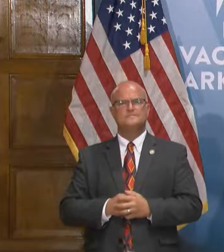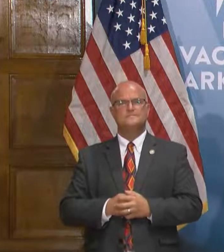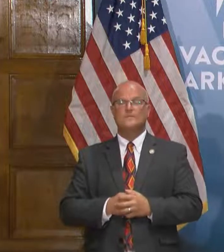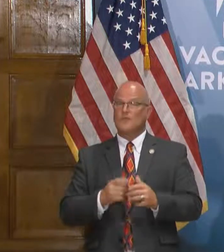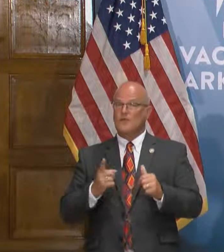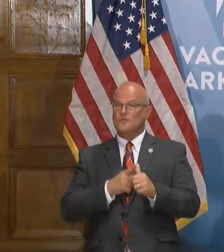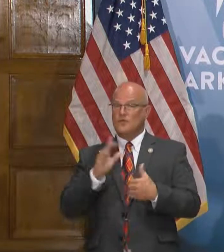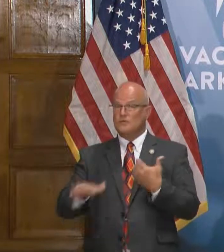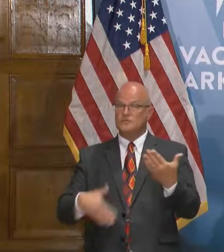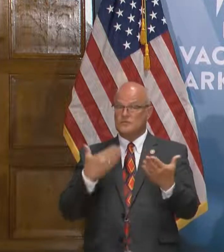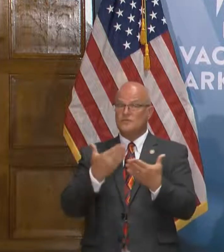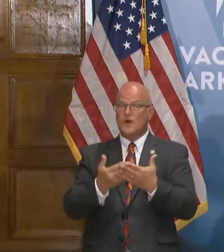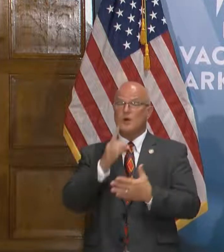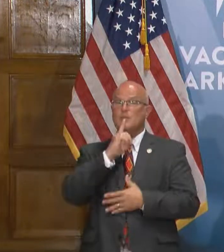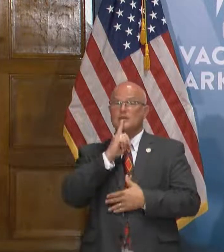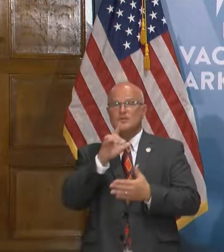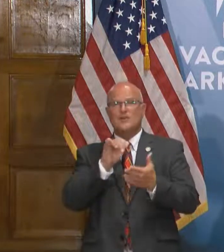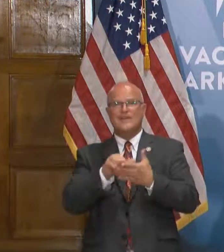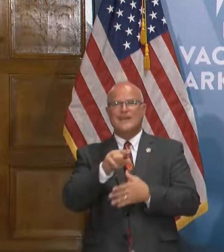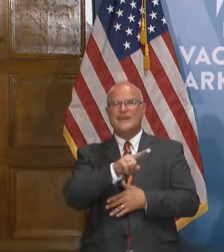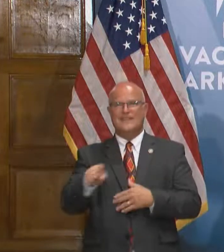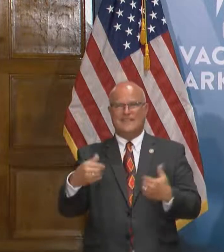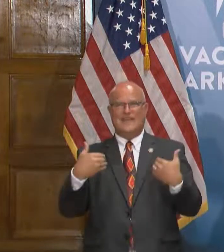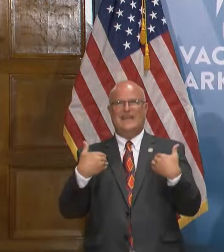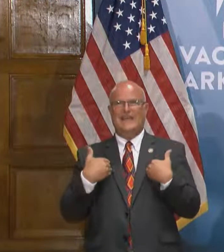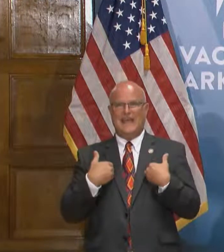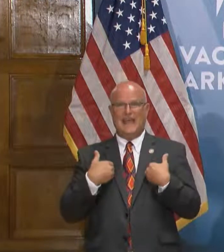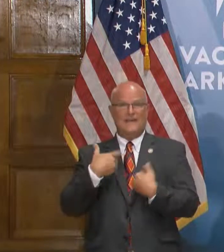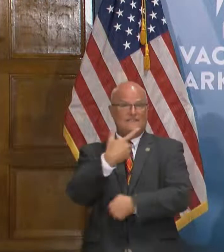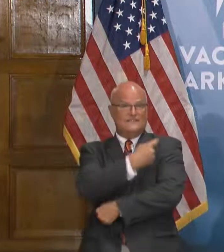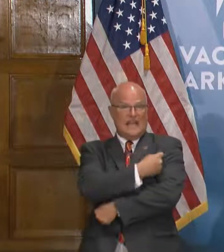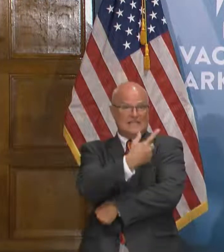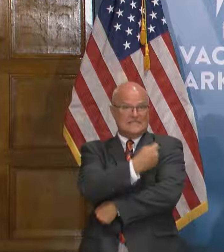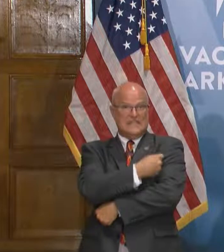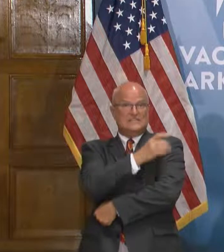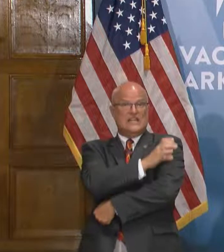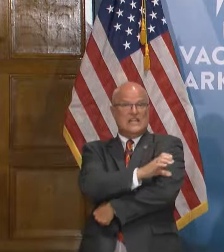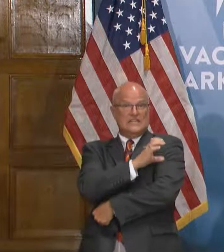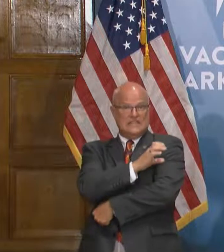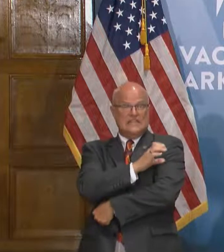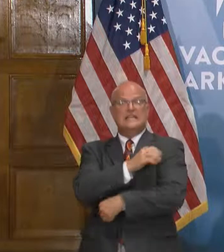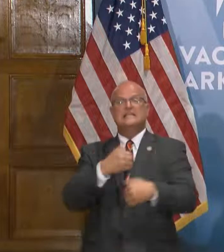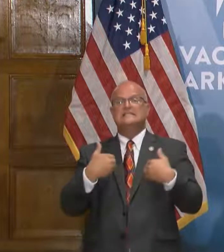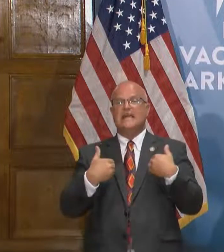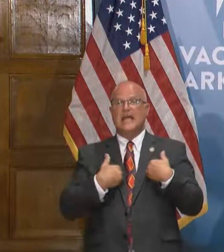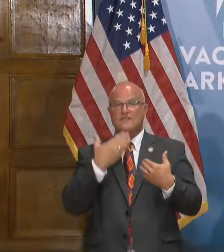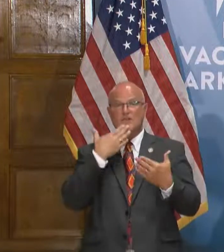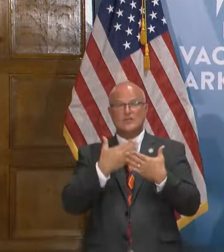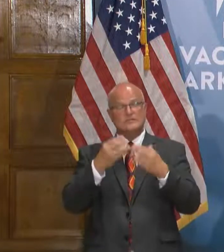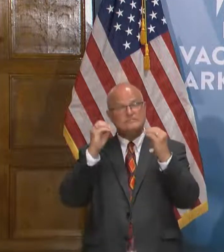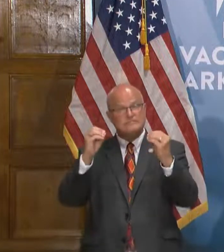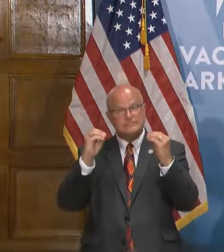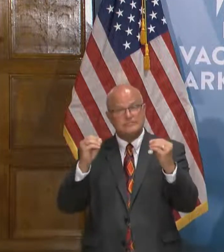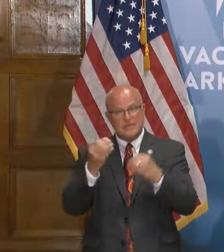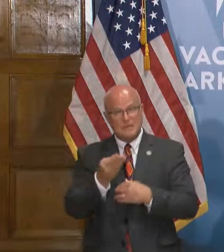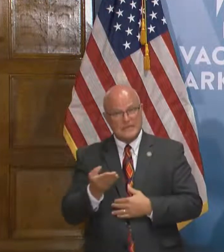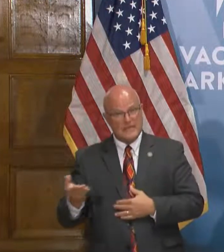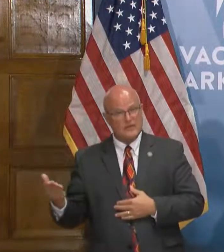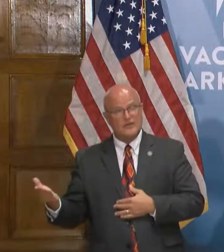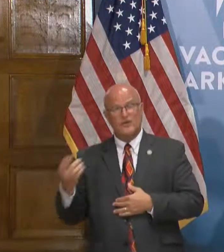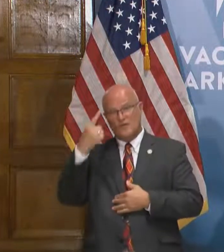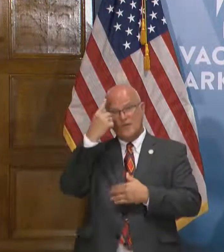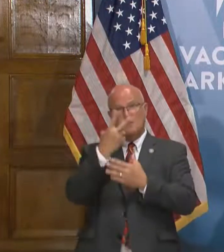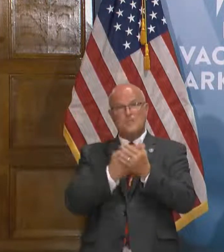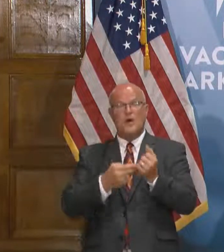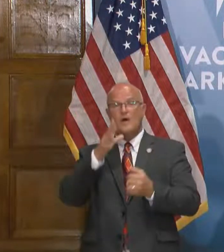Well, first of all, make sure that they have vaccination clinics, that they have good educational material for